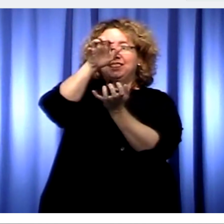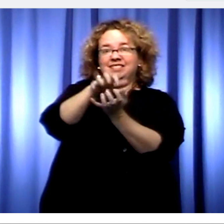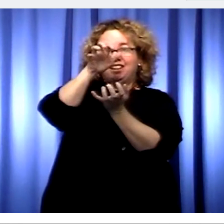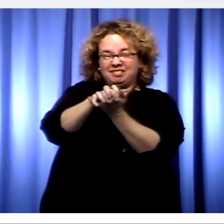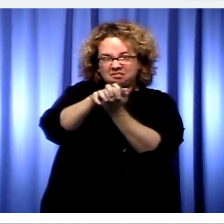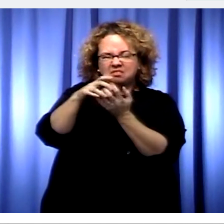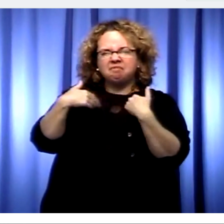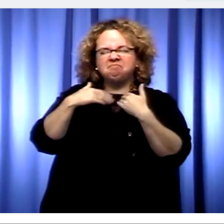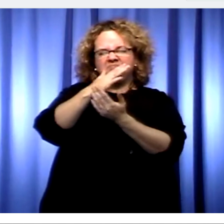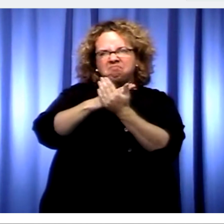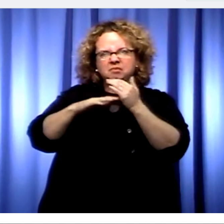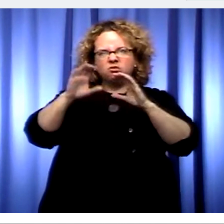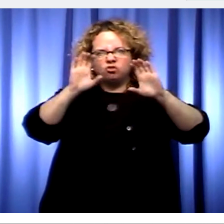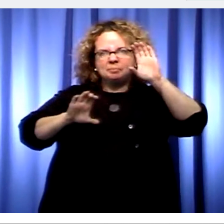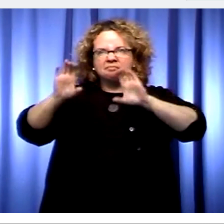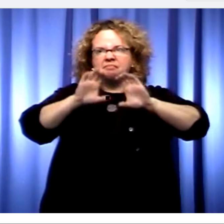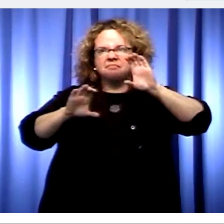need.